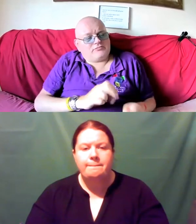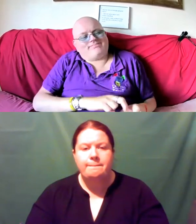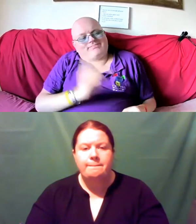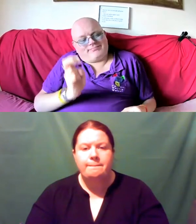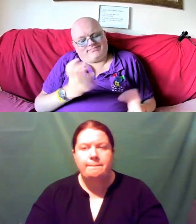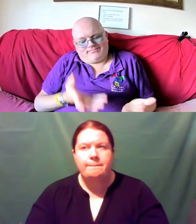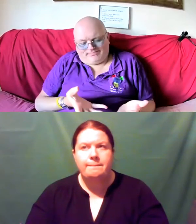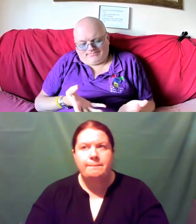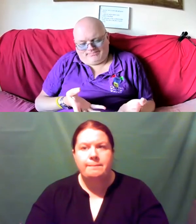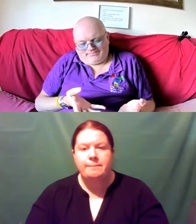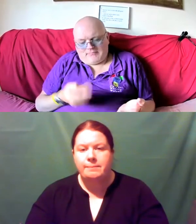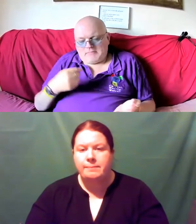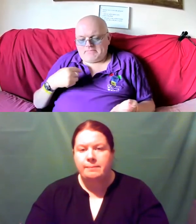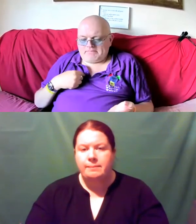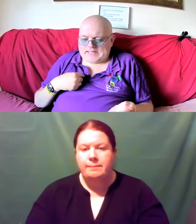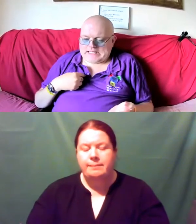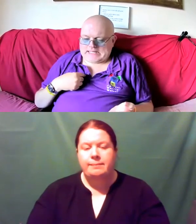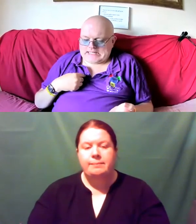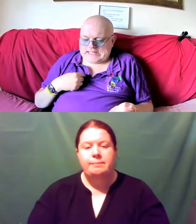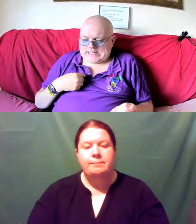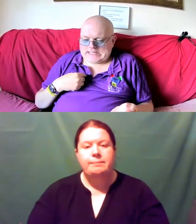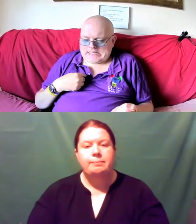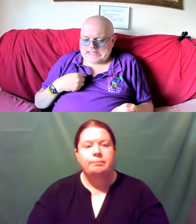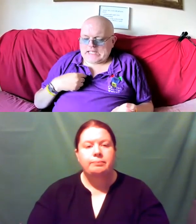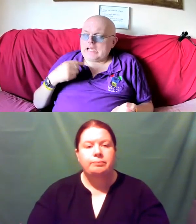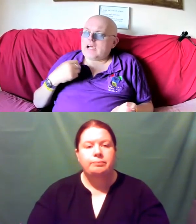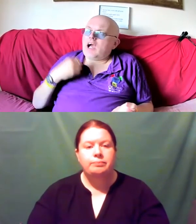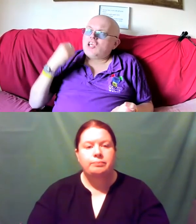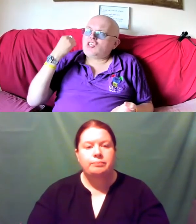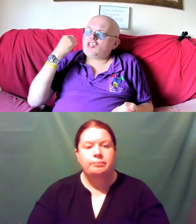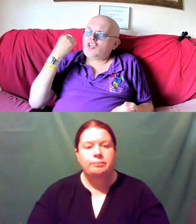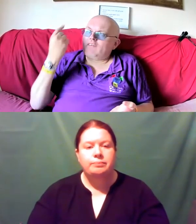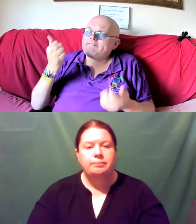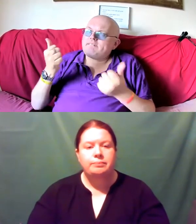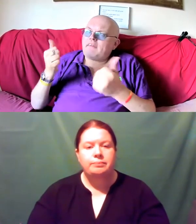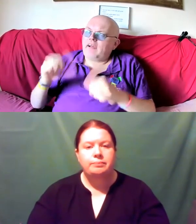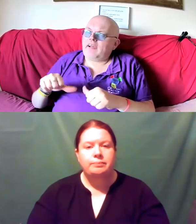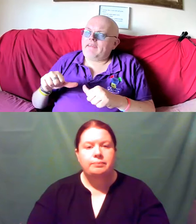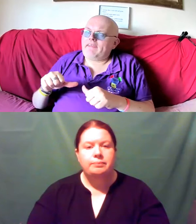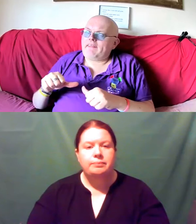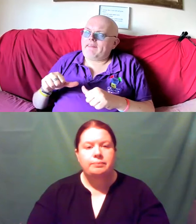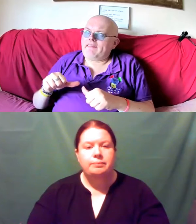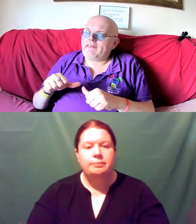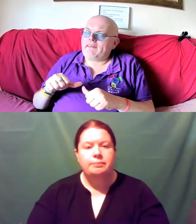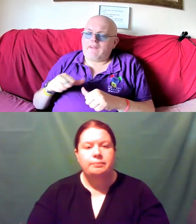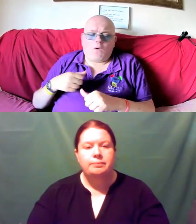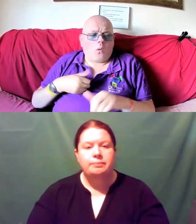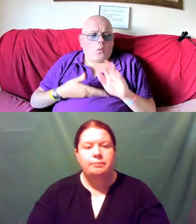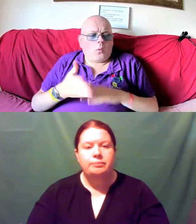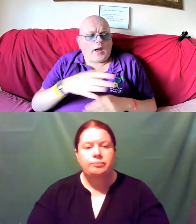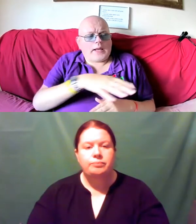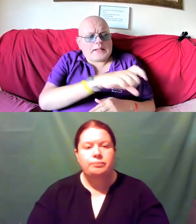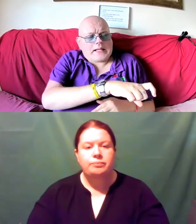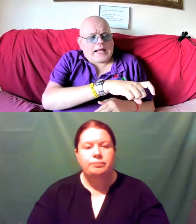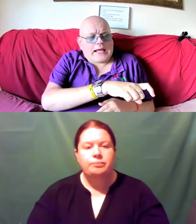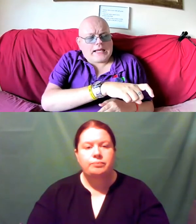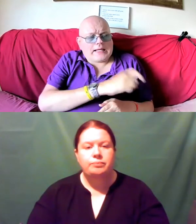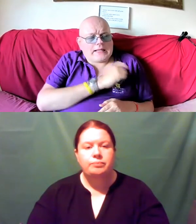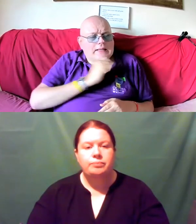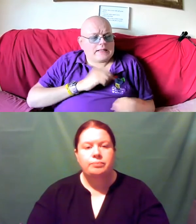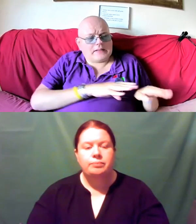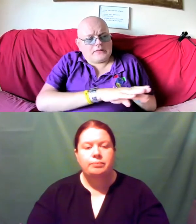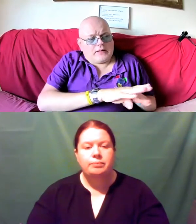came to the realization that I probably went to seminary to do